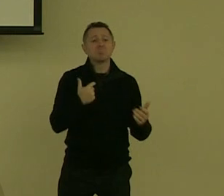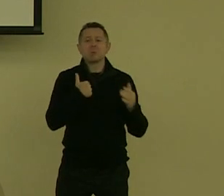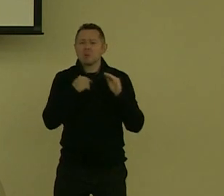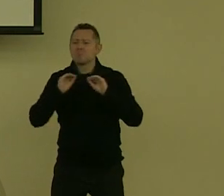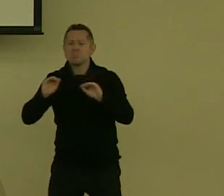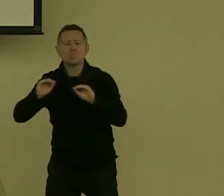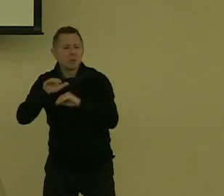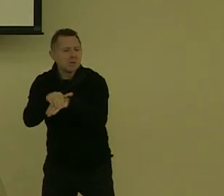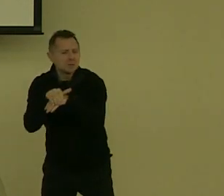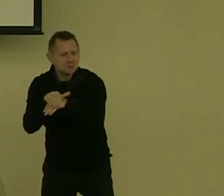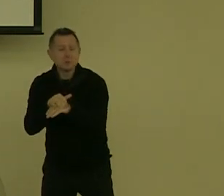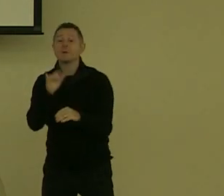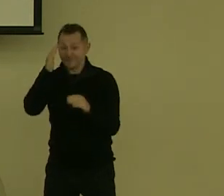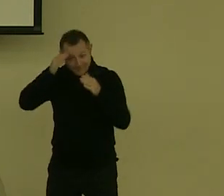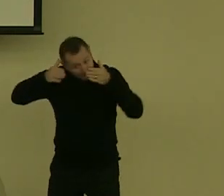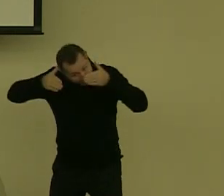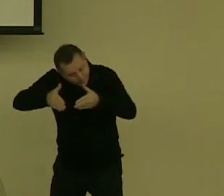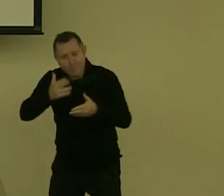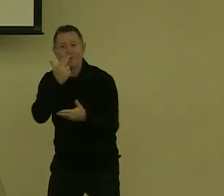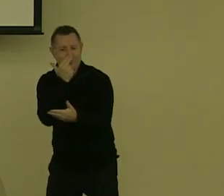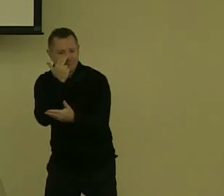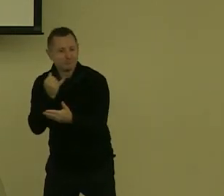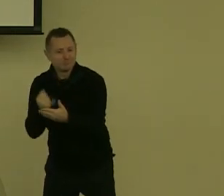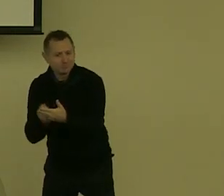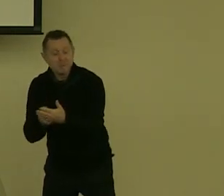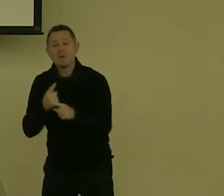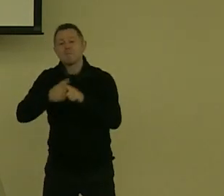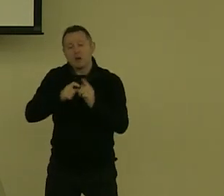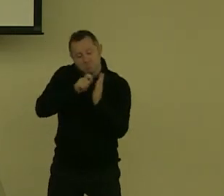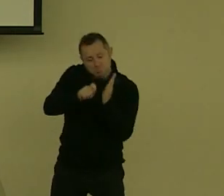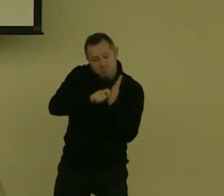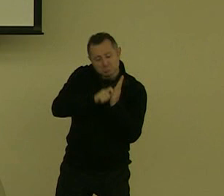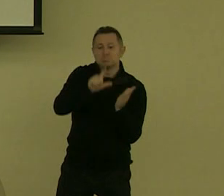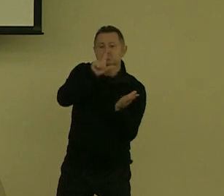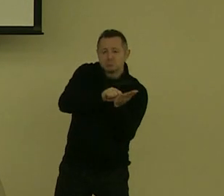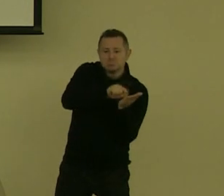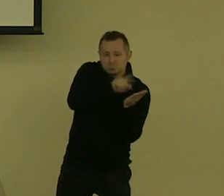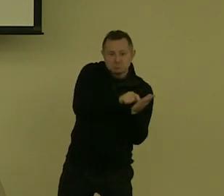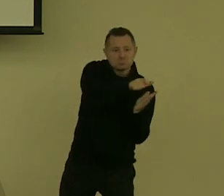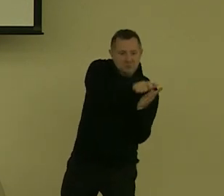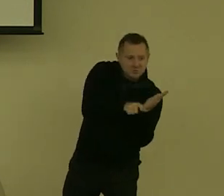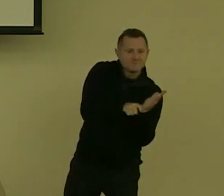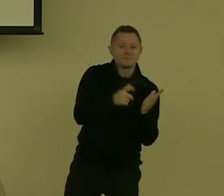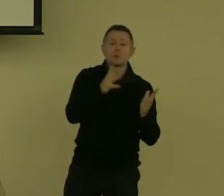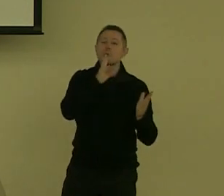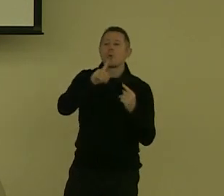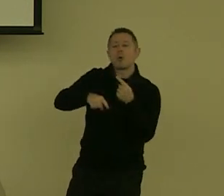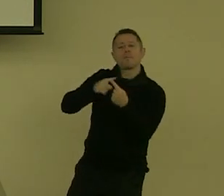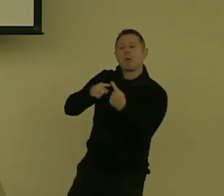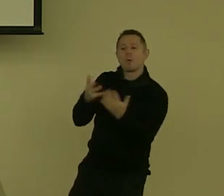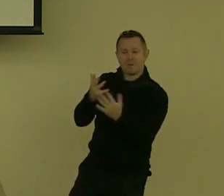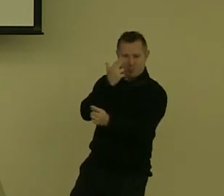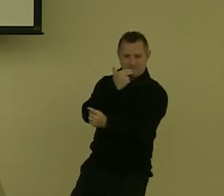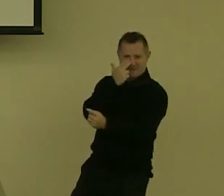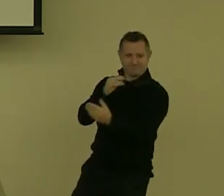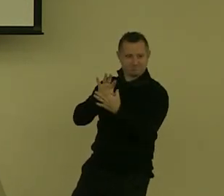classroom. I've published a lot of different articles, contributions on comic studies, and host of subject matter. But I